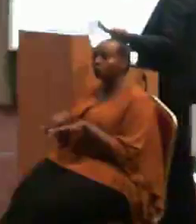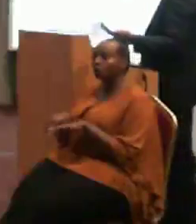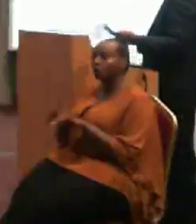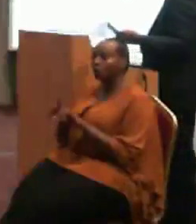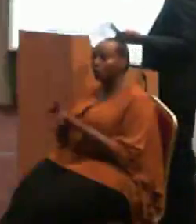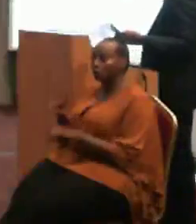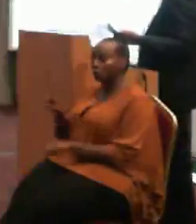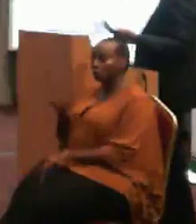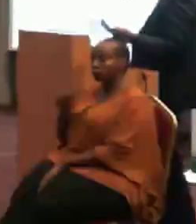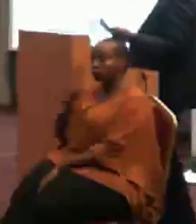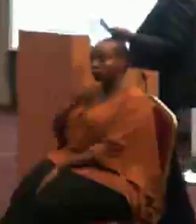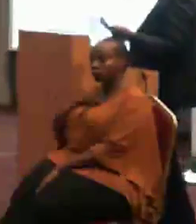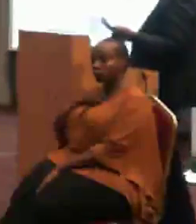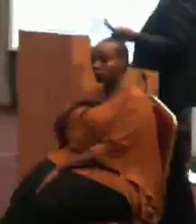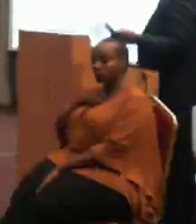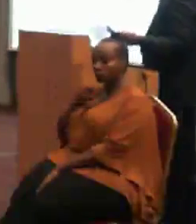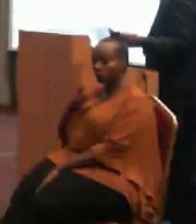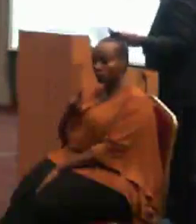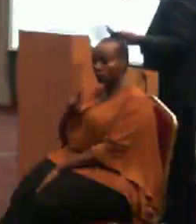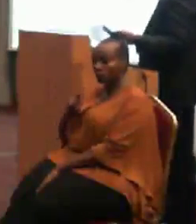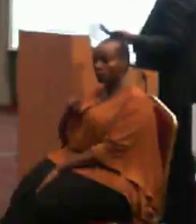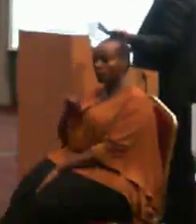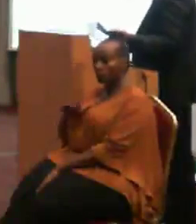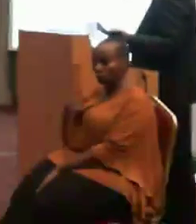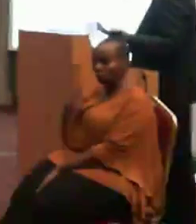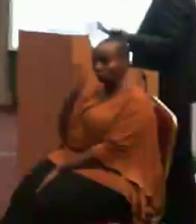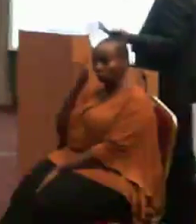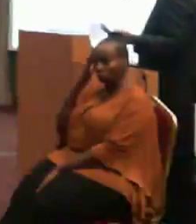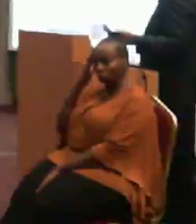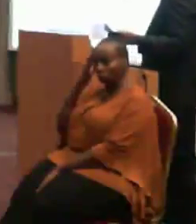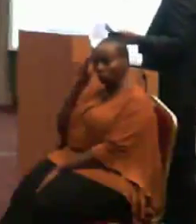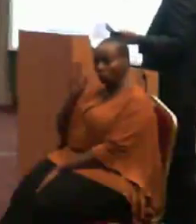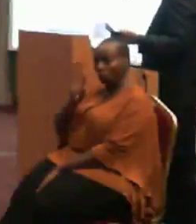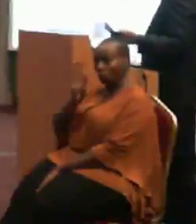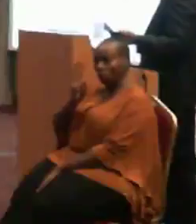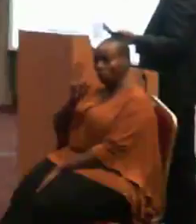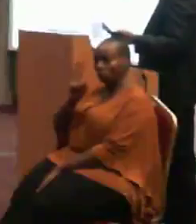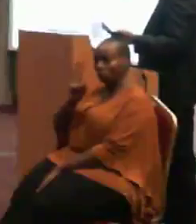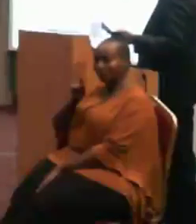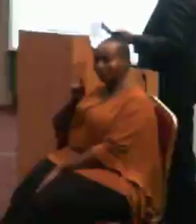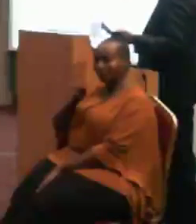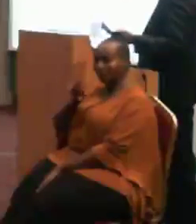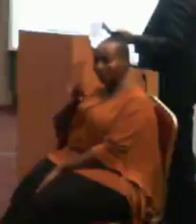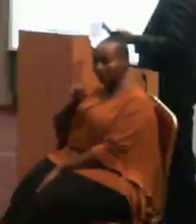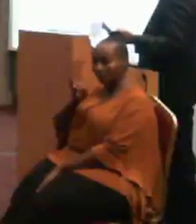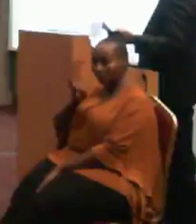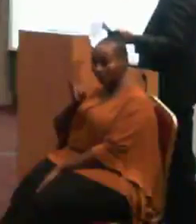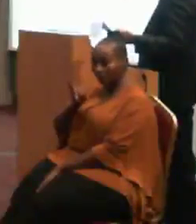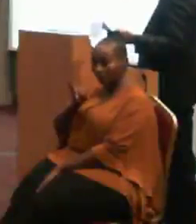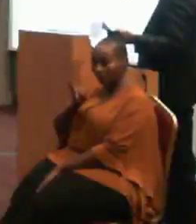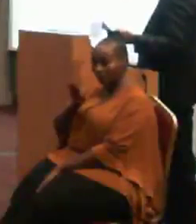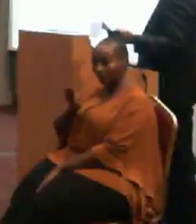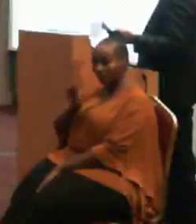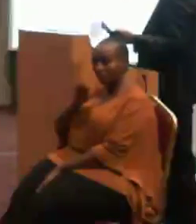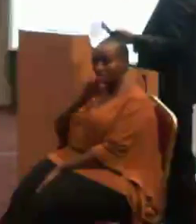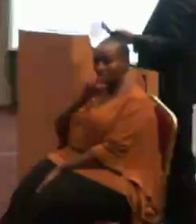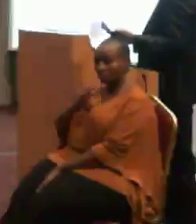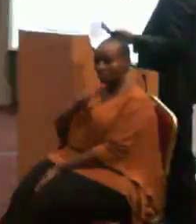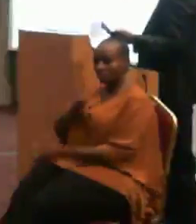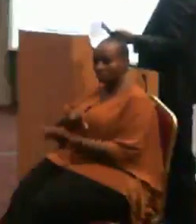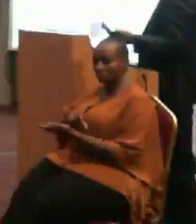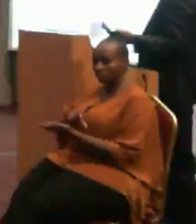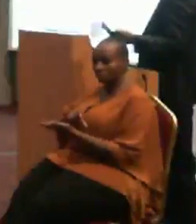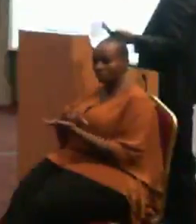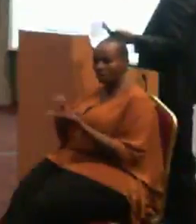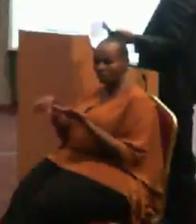question was, should then the tariff be trying to chase, the debt that we have, so that you